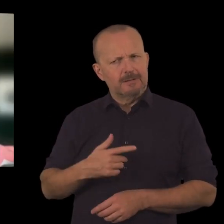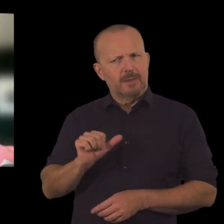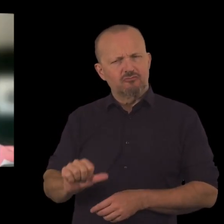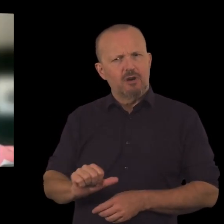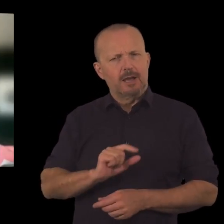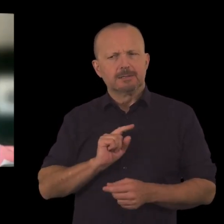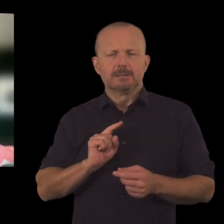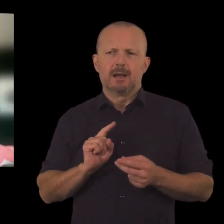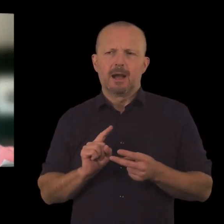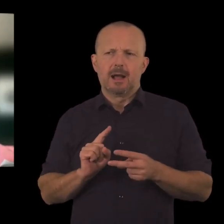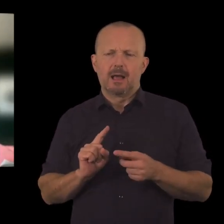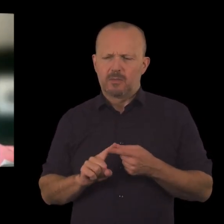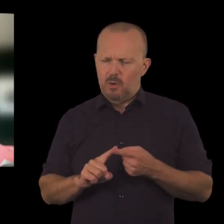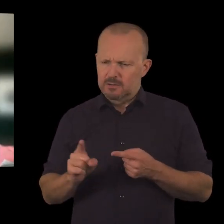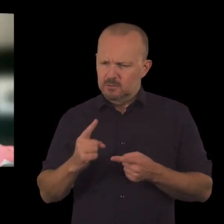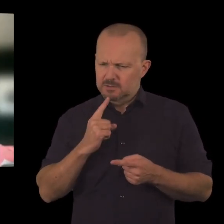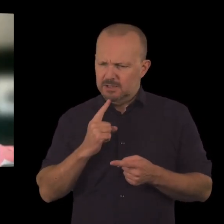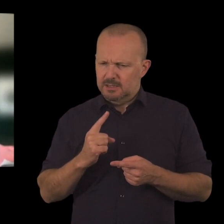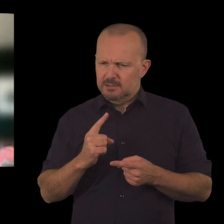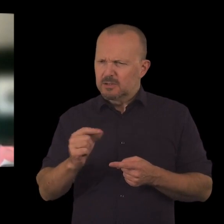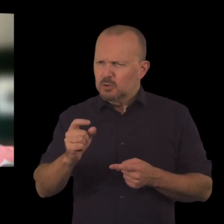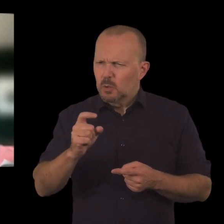I reckon